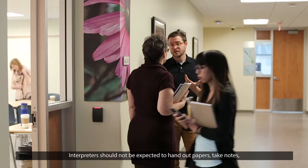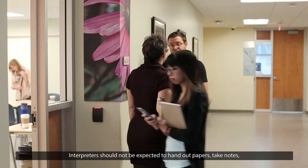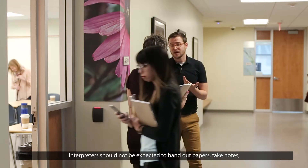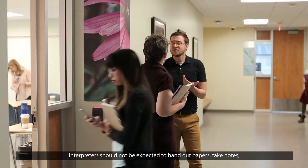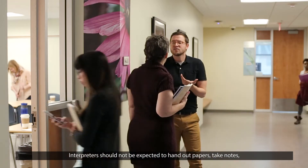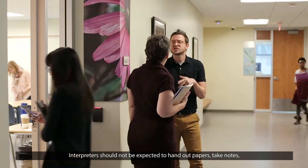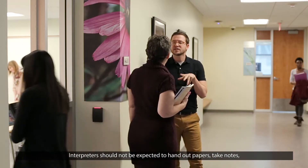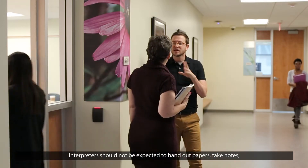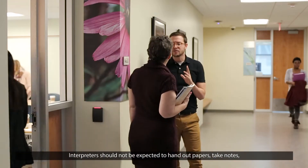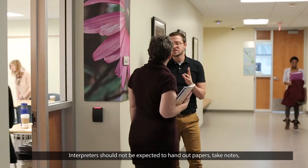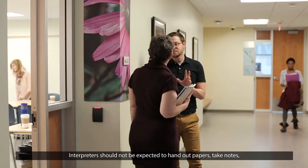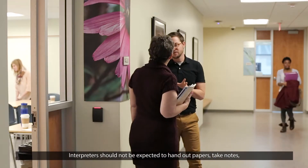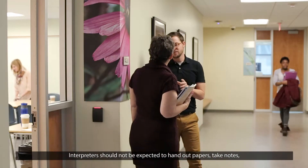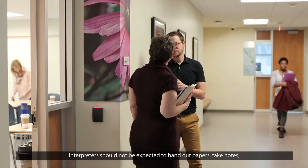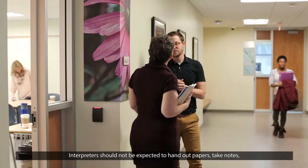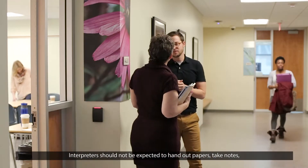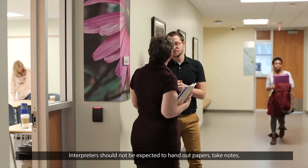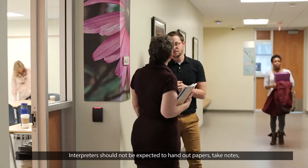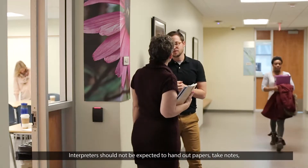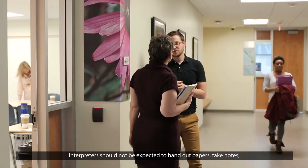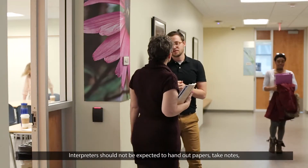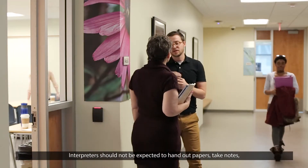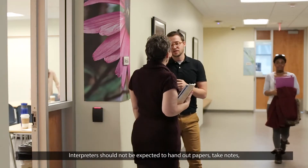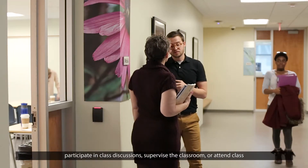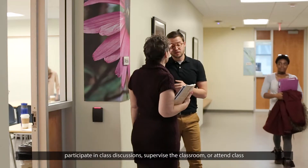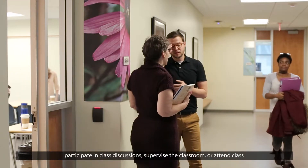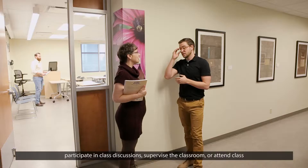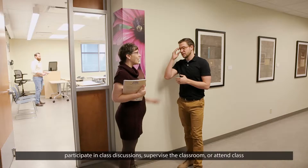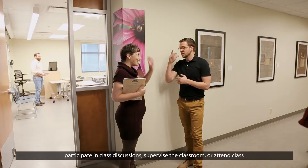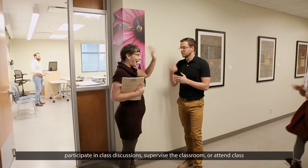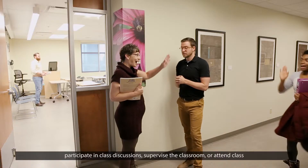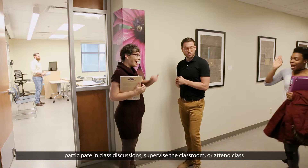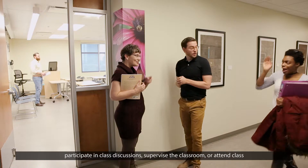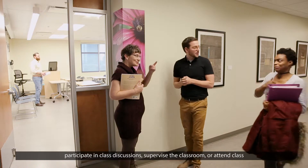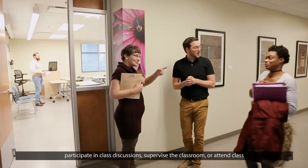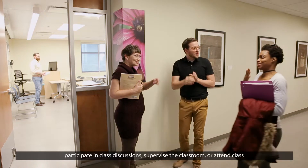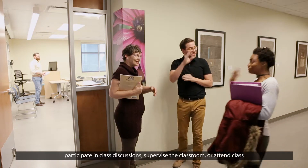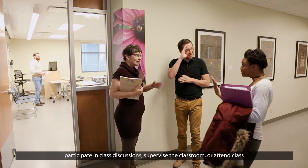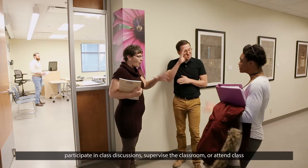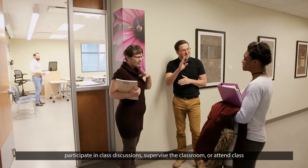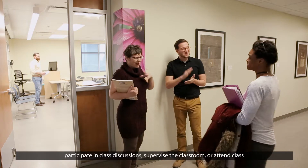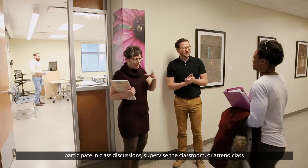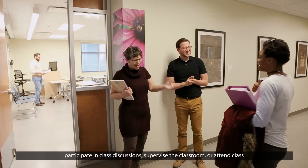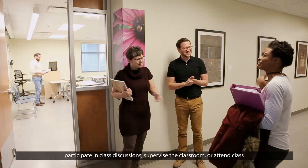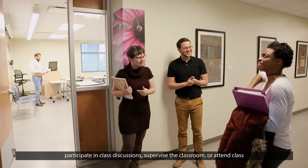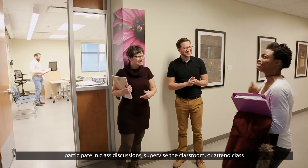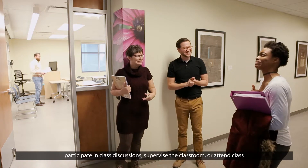Interpreters should not be expected to hand out papers, take notes, participate in class discussions, supervise the classroom, or